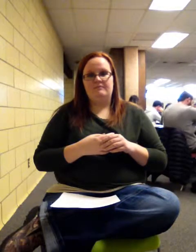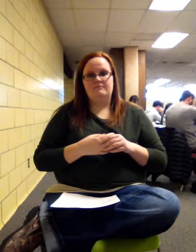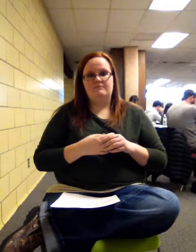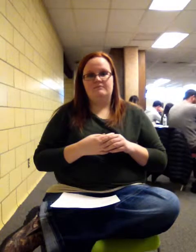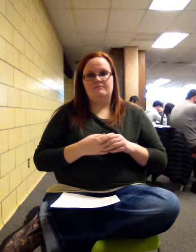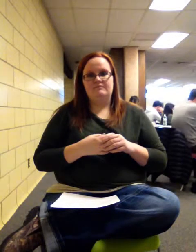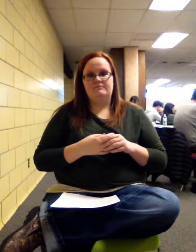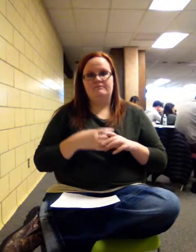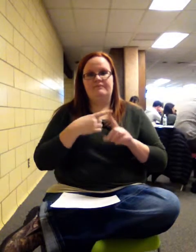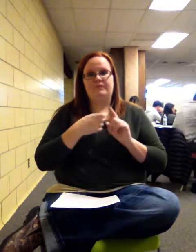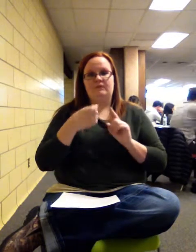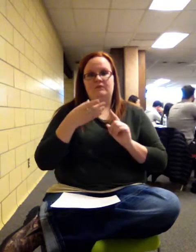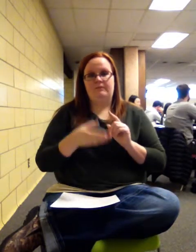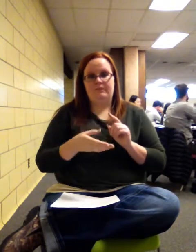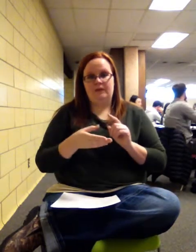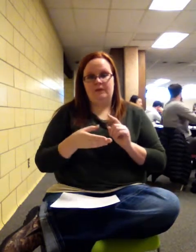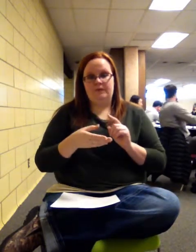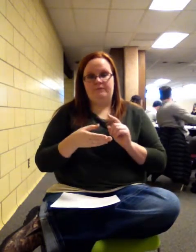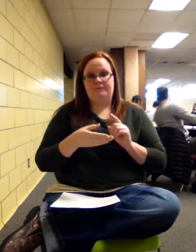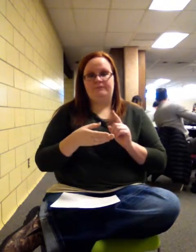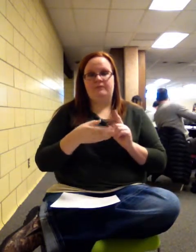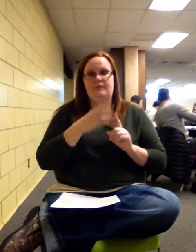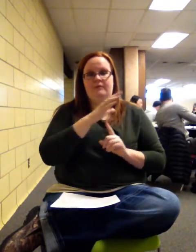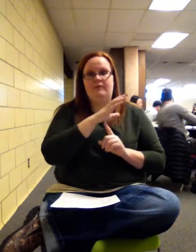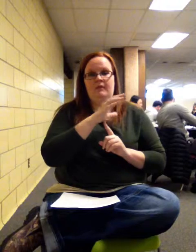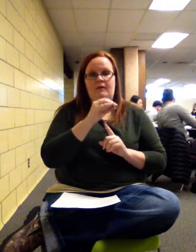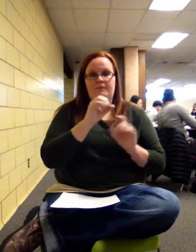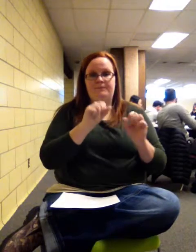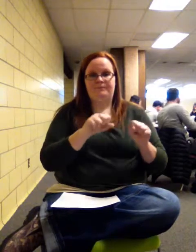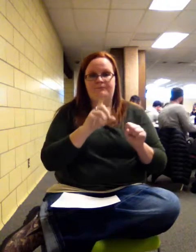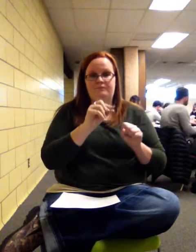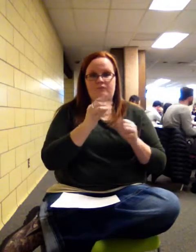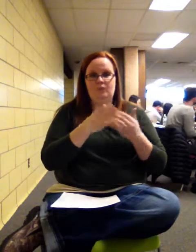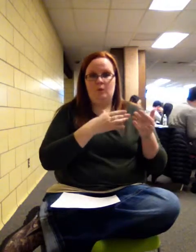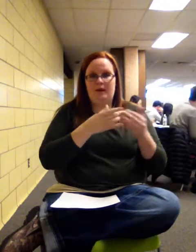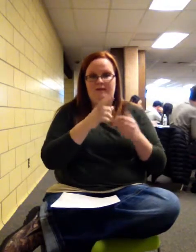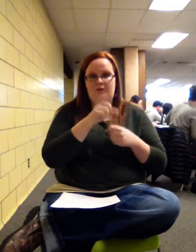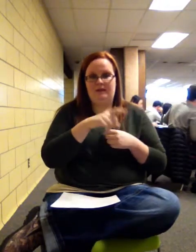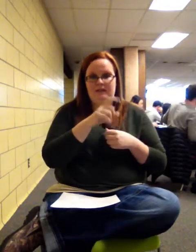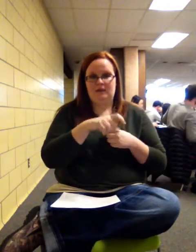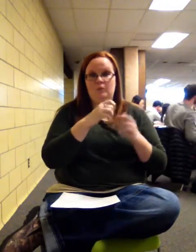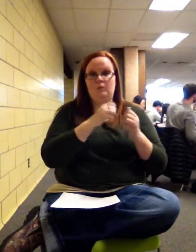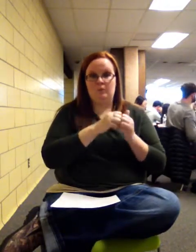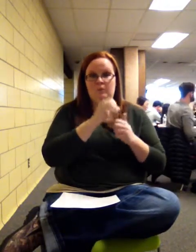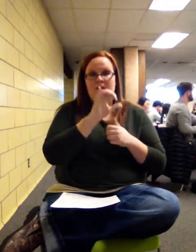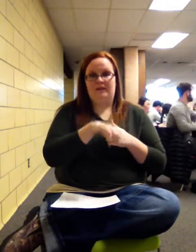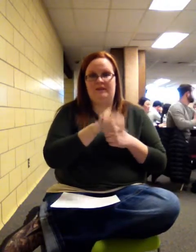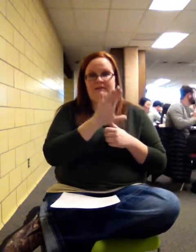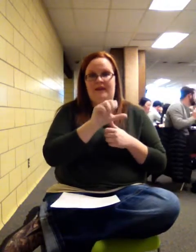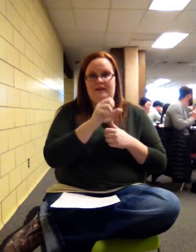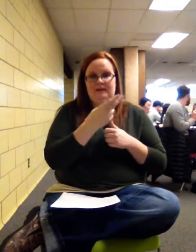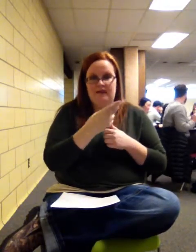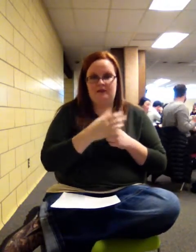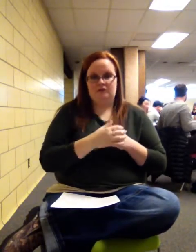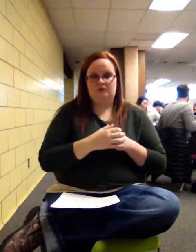So from there, the company can do whatever they need to with that cash. So the company could go out